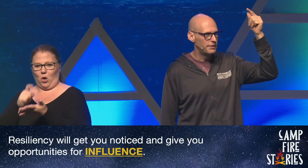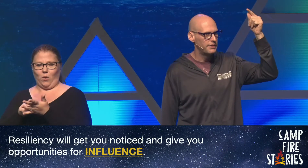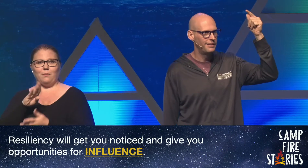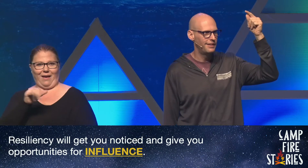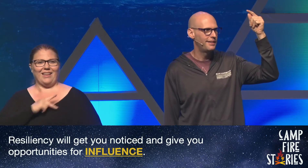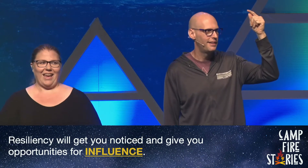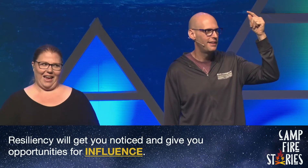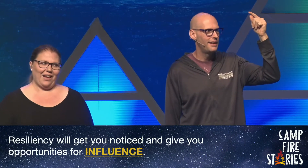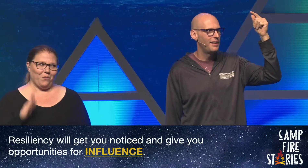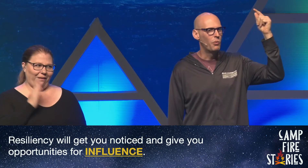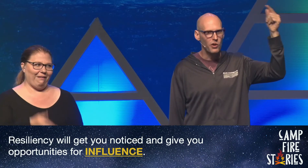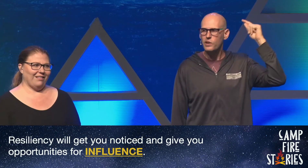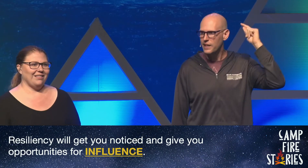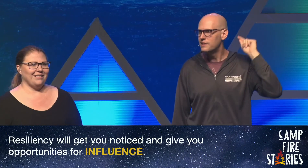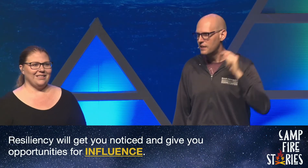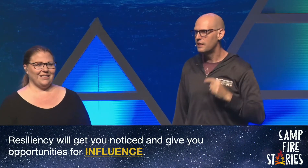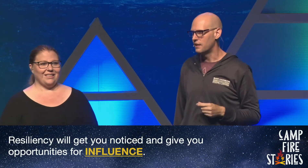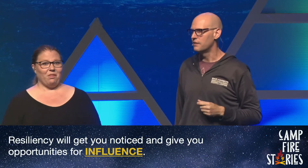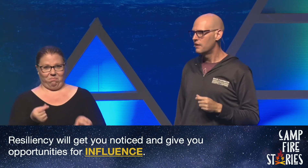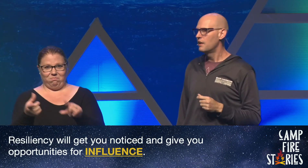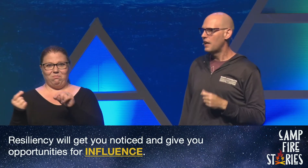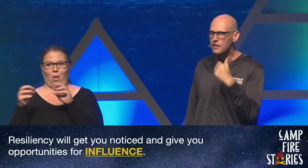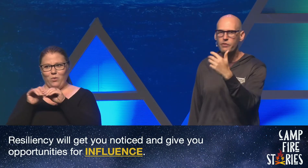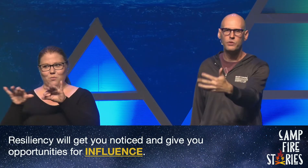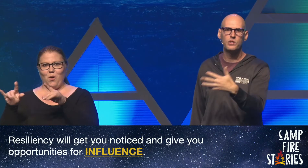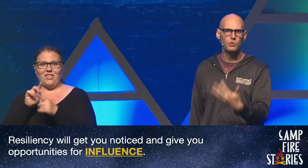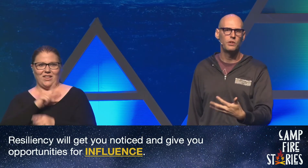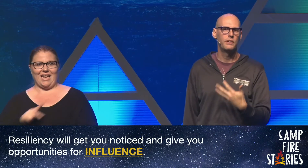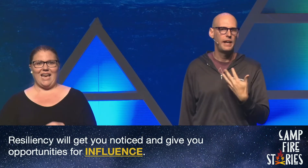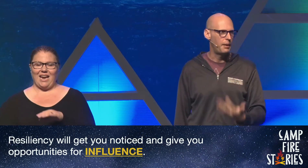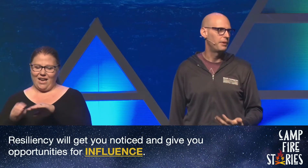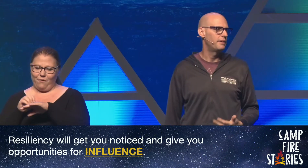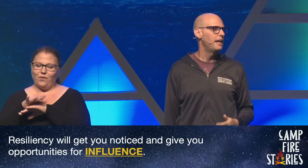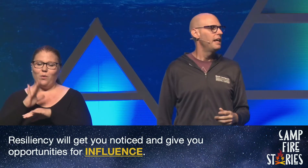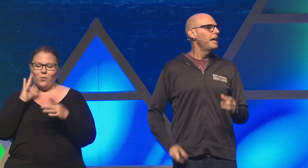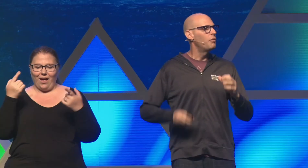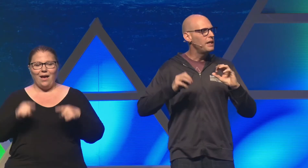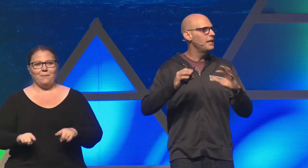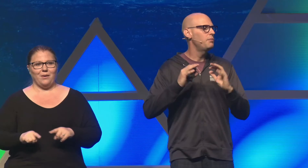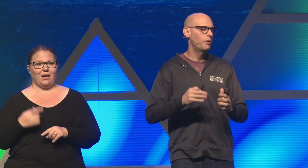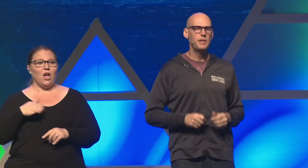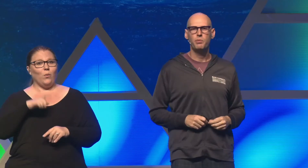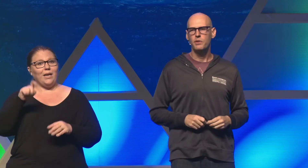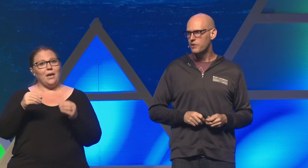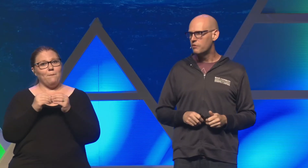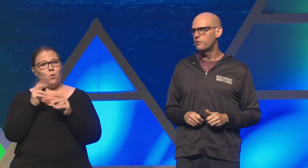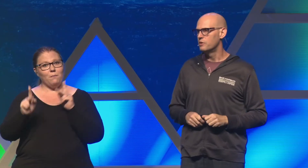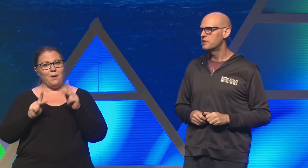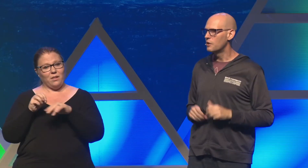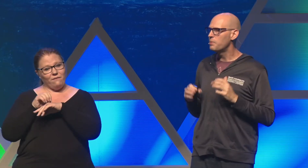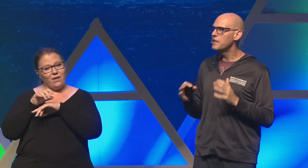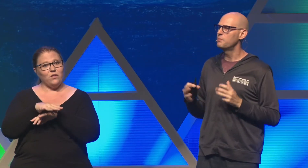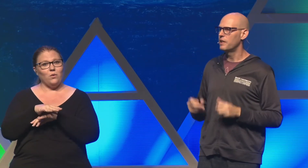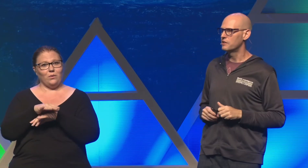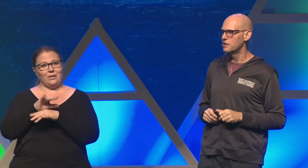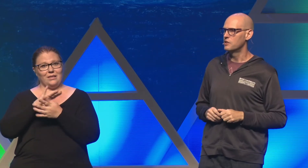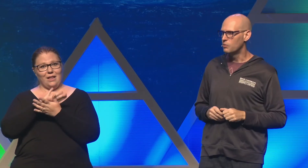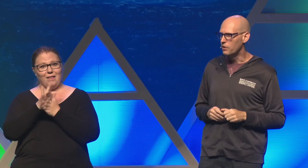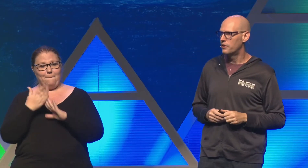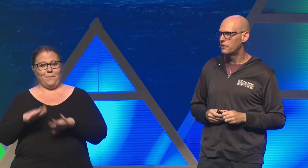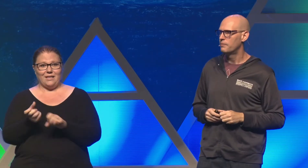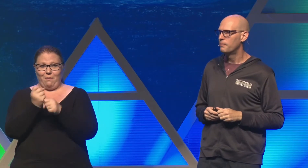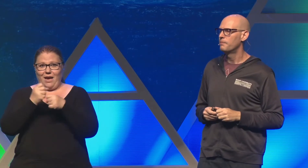king. Word will get to the king, and influence will happen. And we need more people of influence that are peacemakers